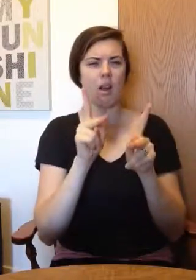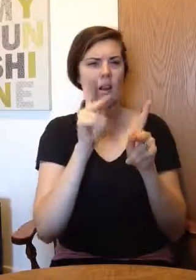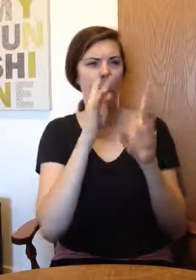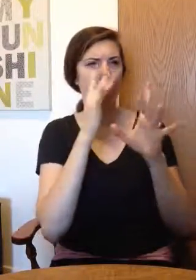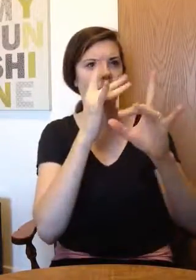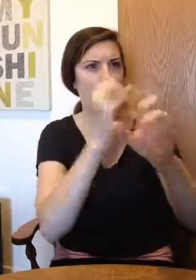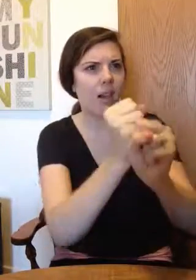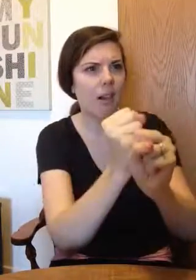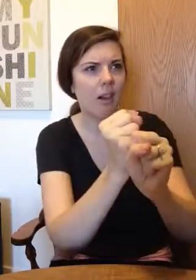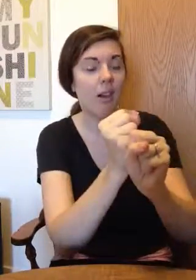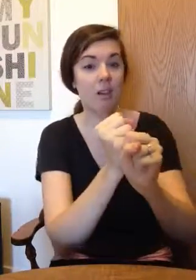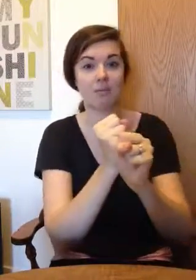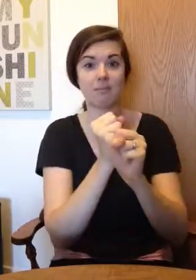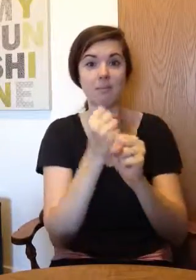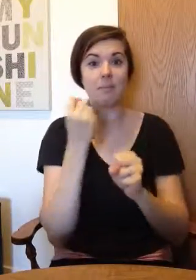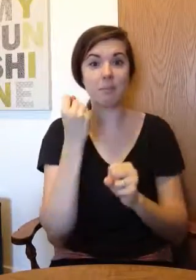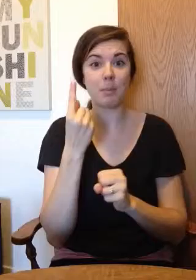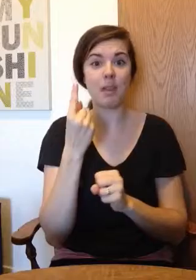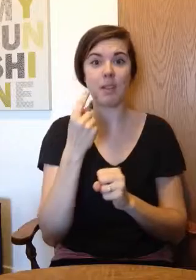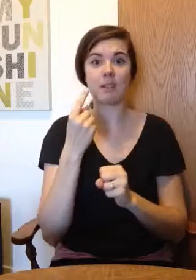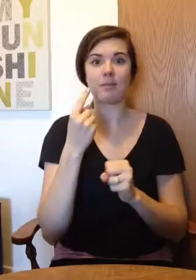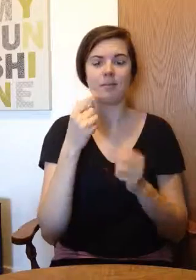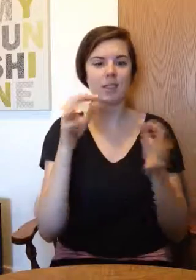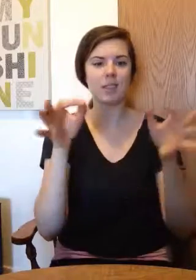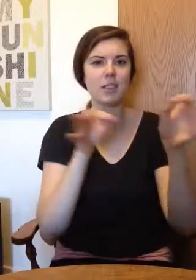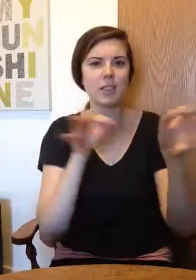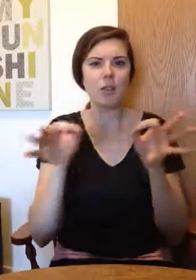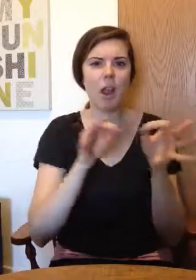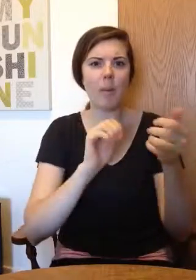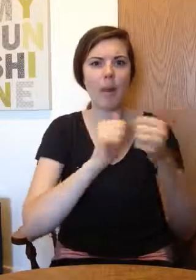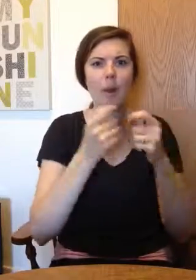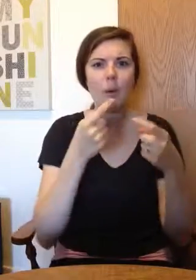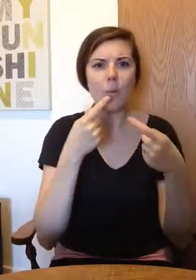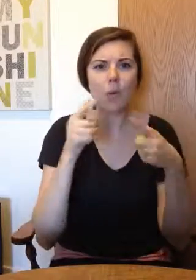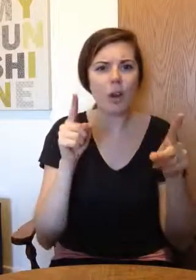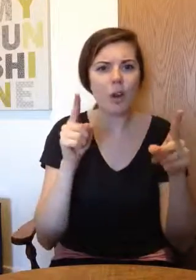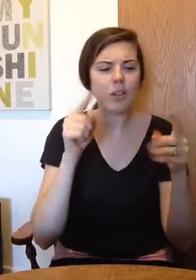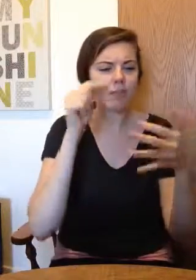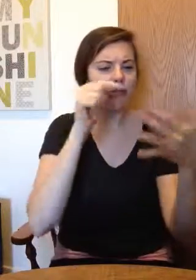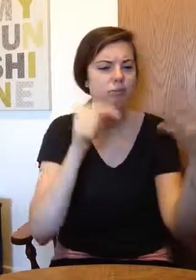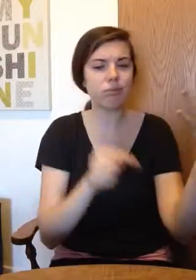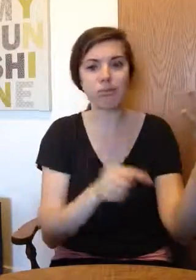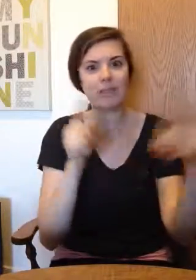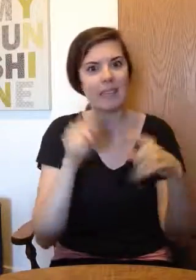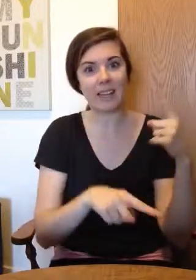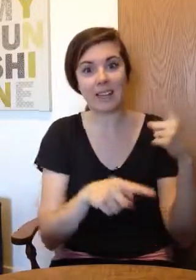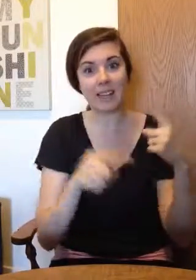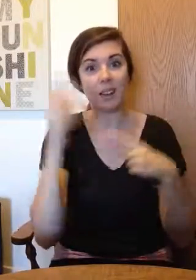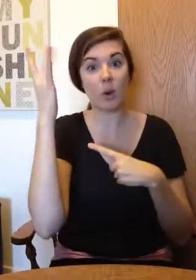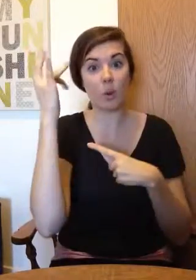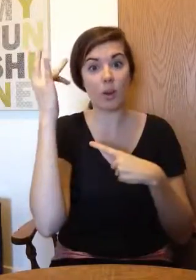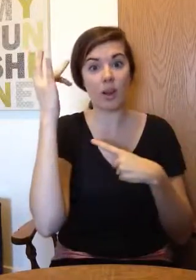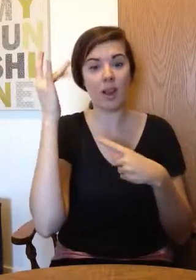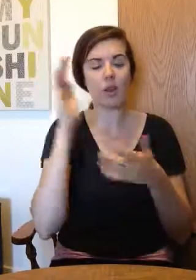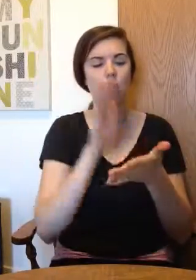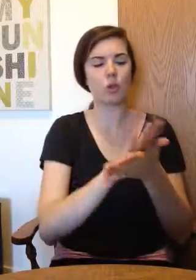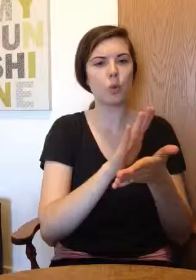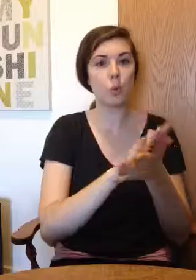brain works because we don't teach neuroscience in schools. And one of the reasons why is that the equipment is so complex and